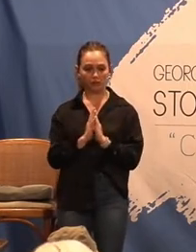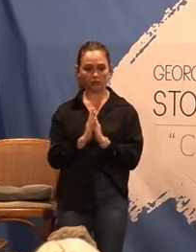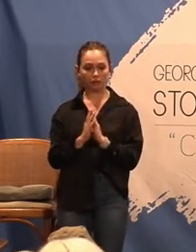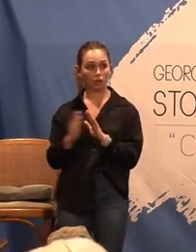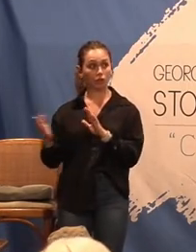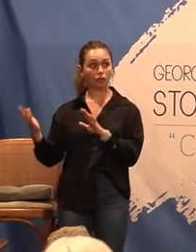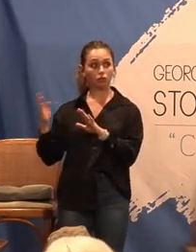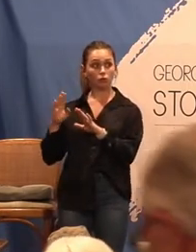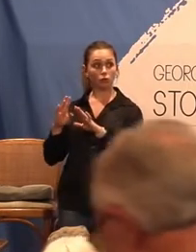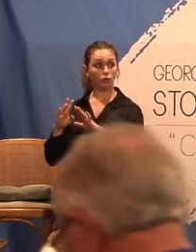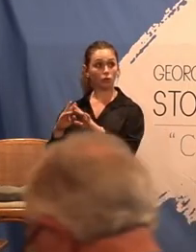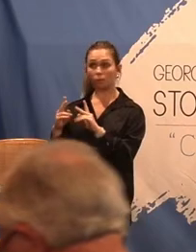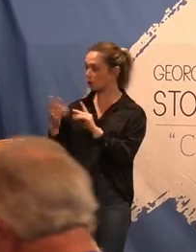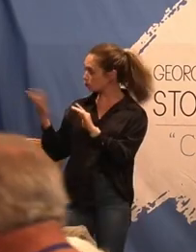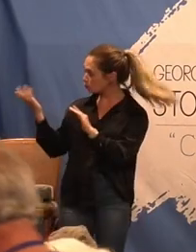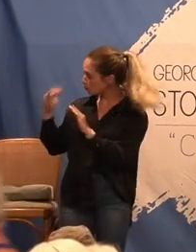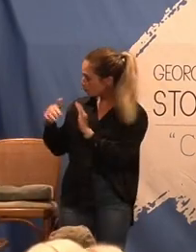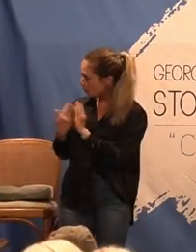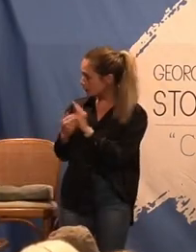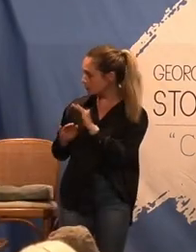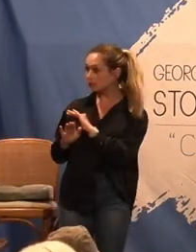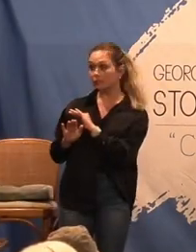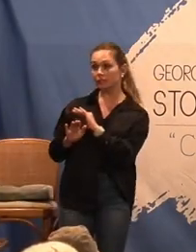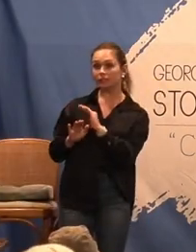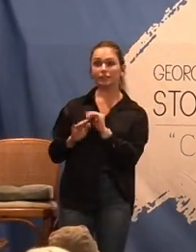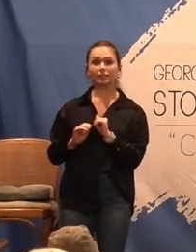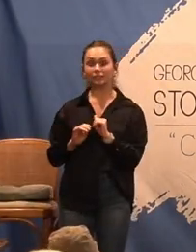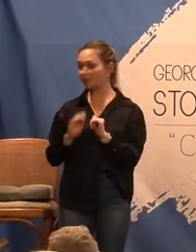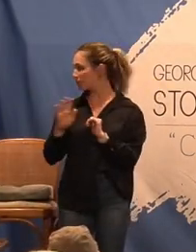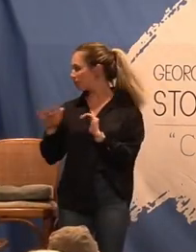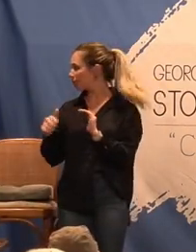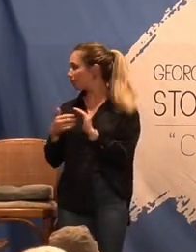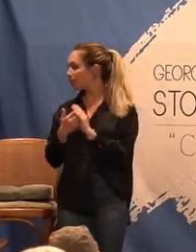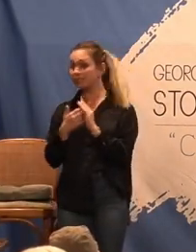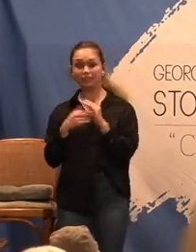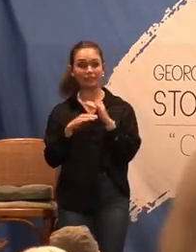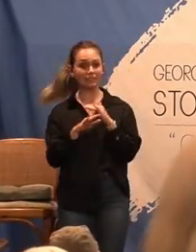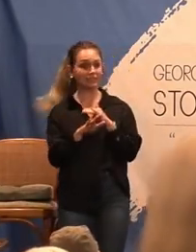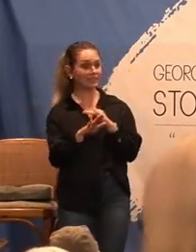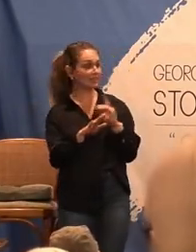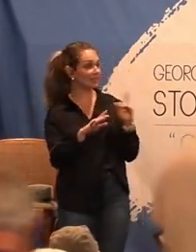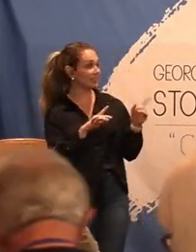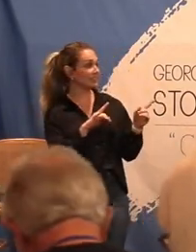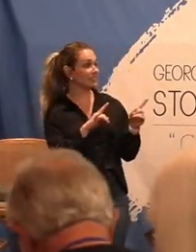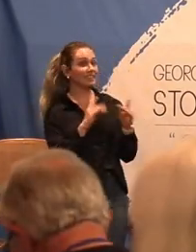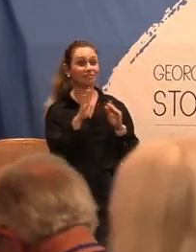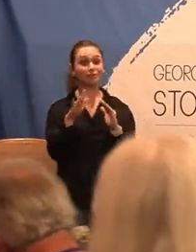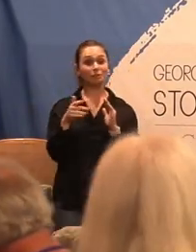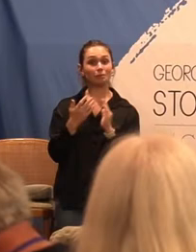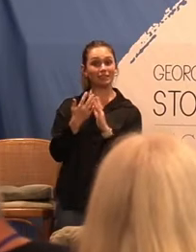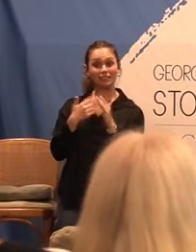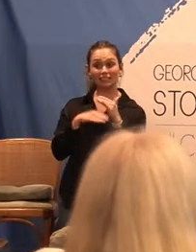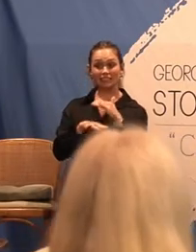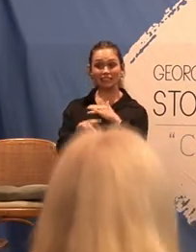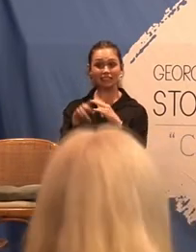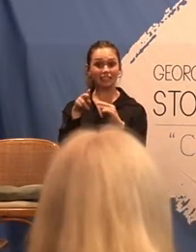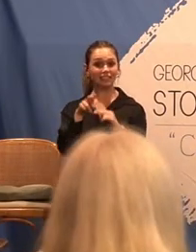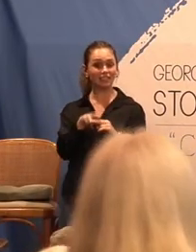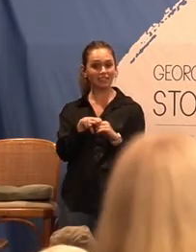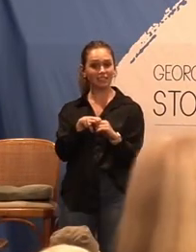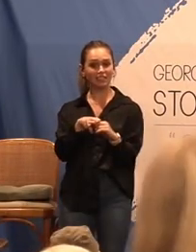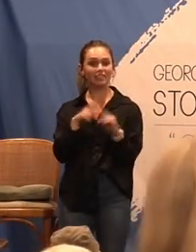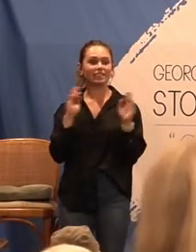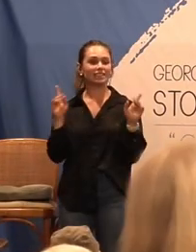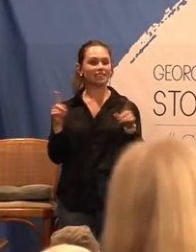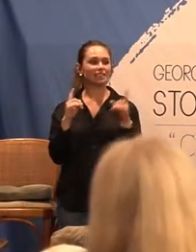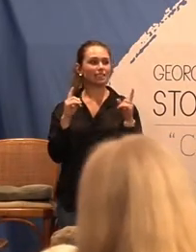monitors, is everybody in? Is everybody in? Is everybody in? The